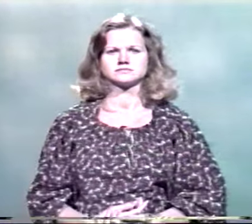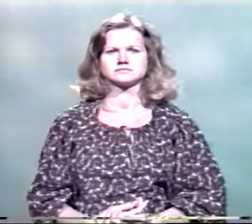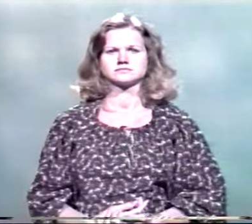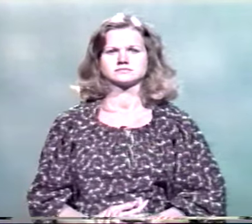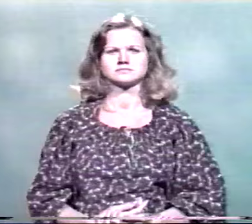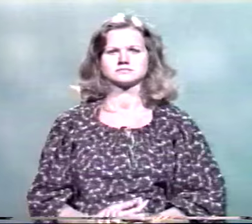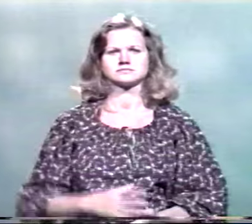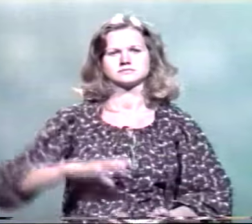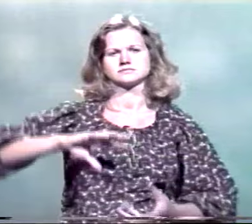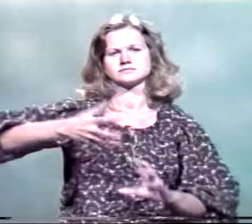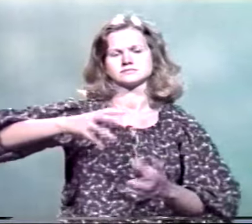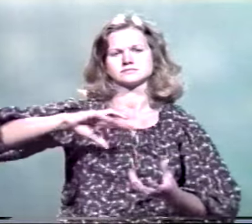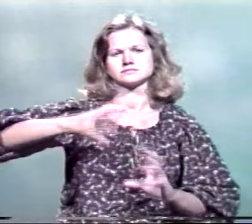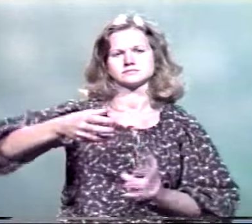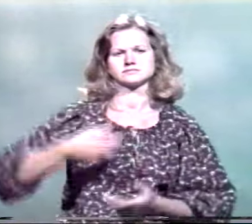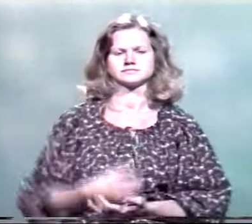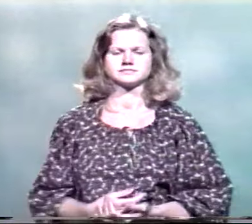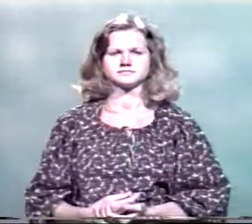washing machine,